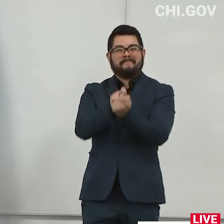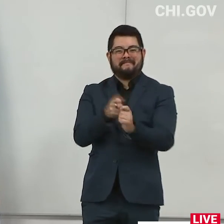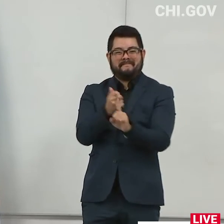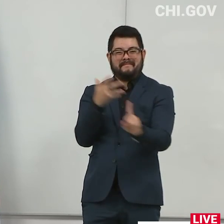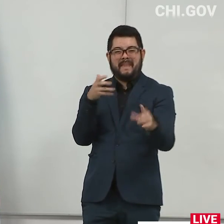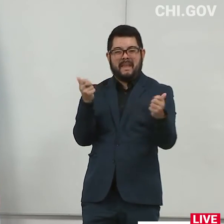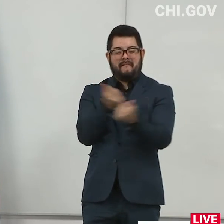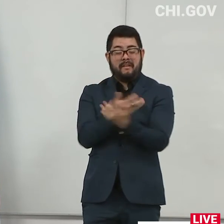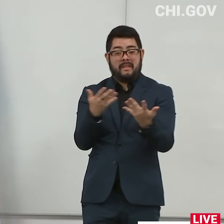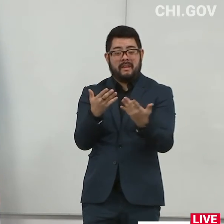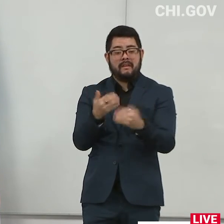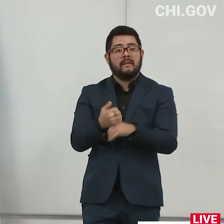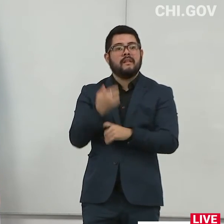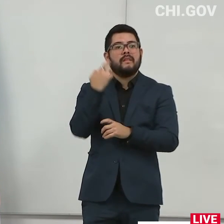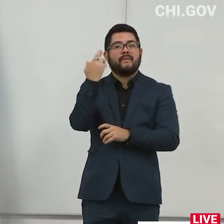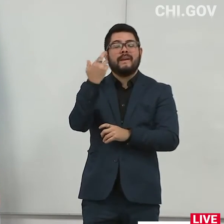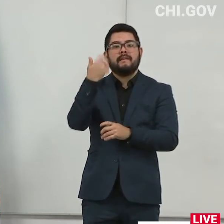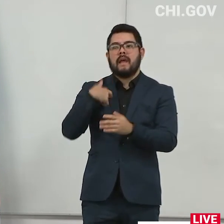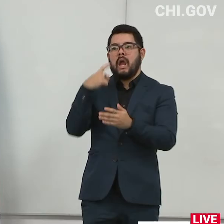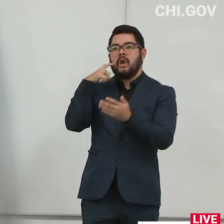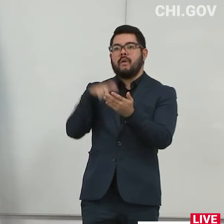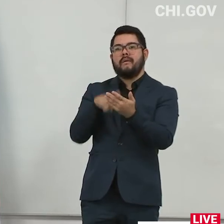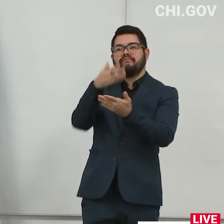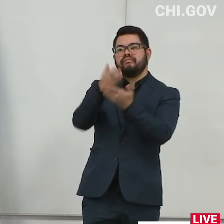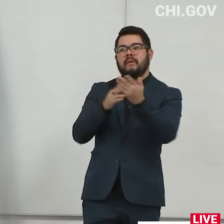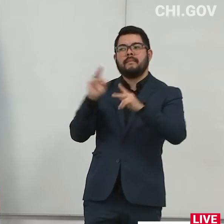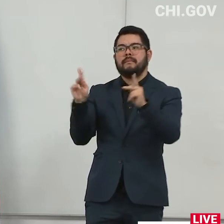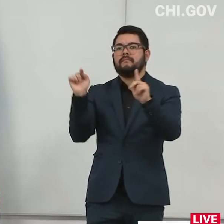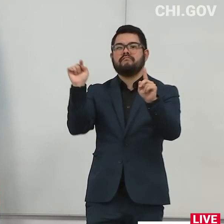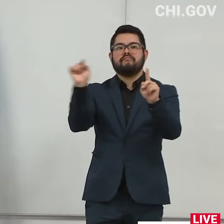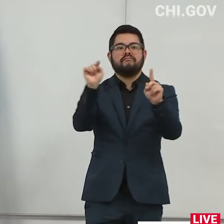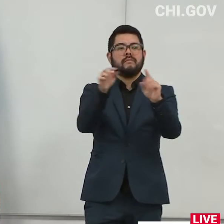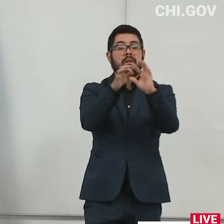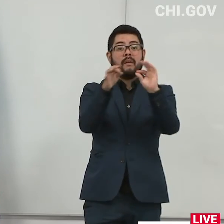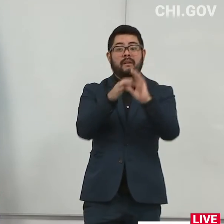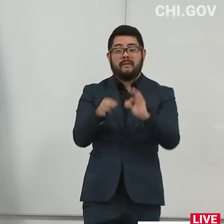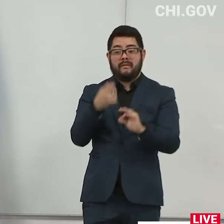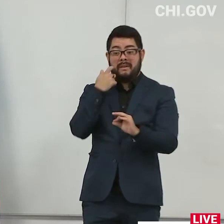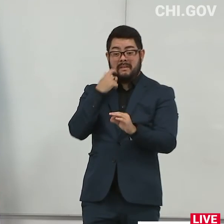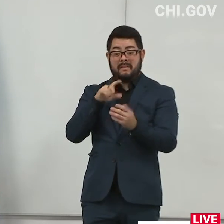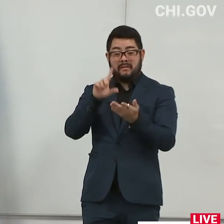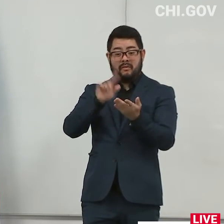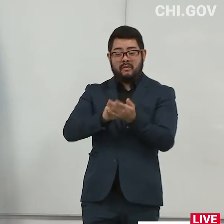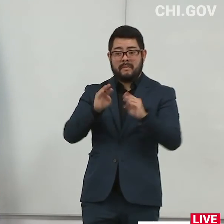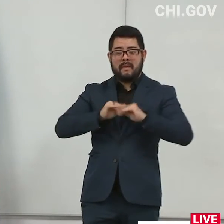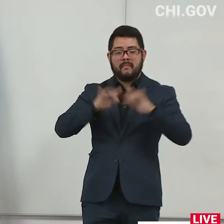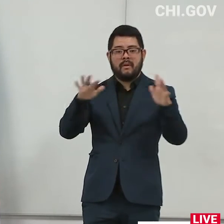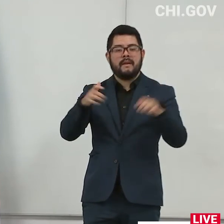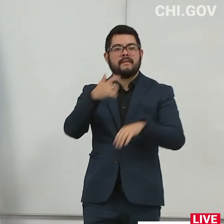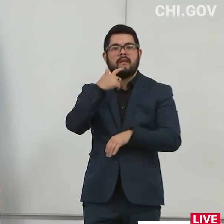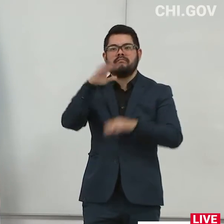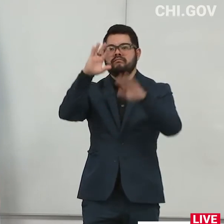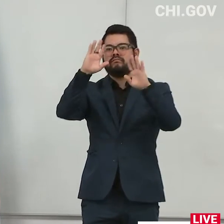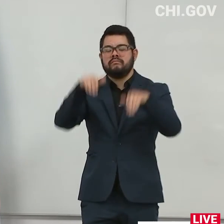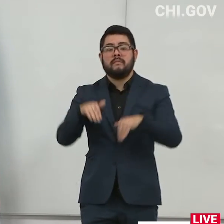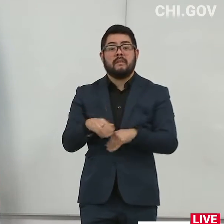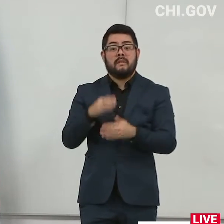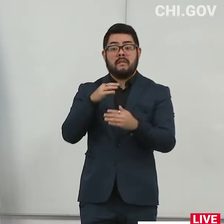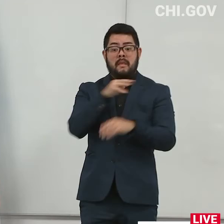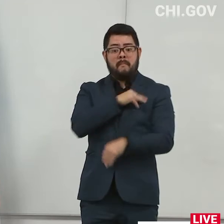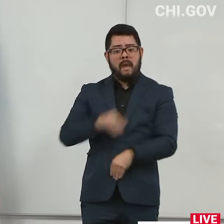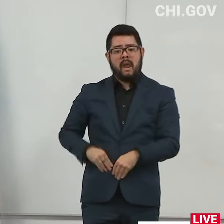some commentary by someone in one of the local papers that said, Mayor's budget is short on